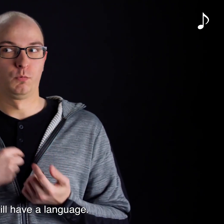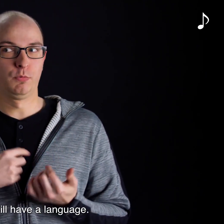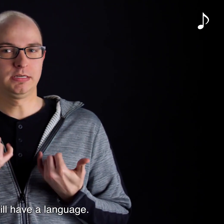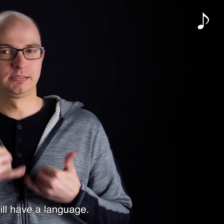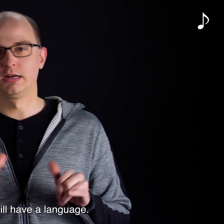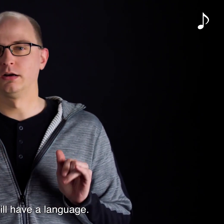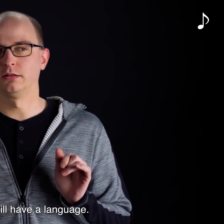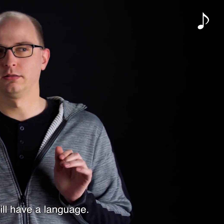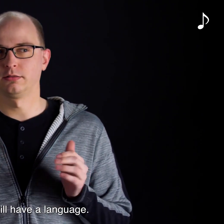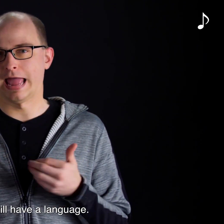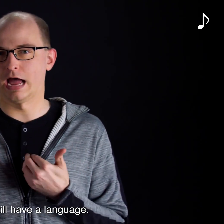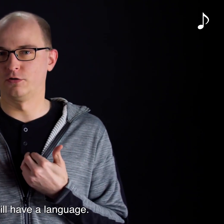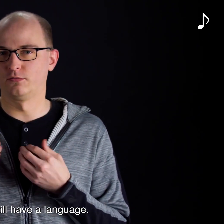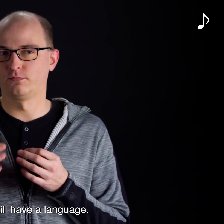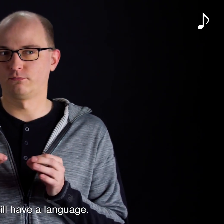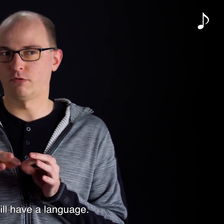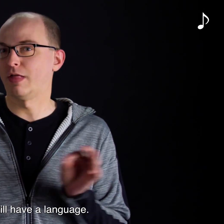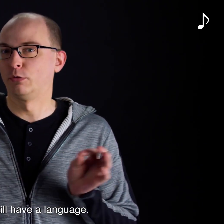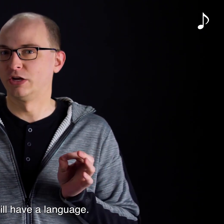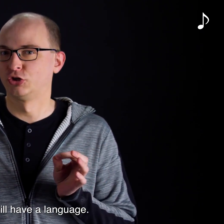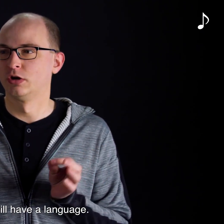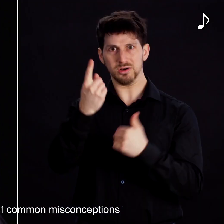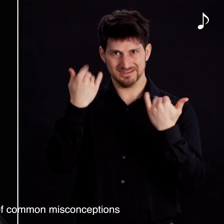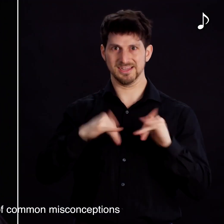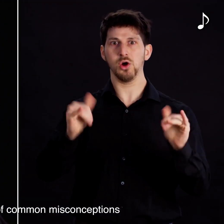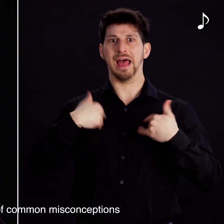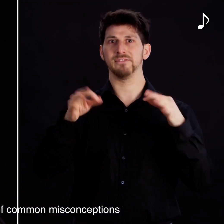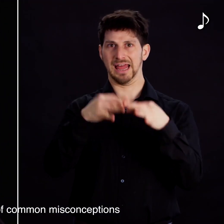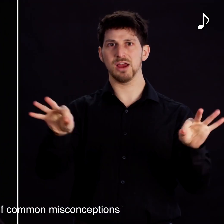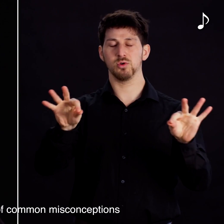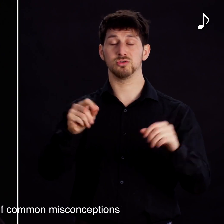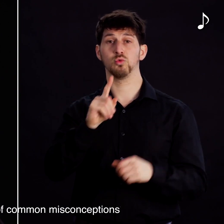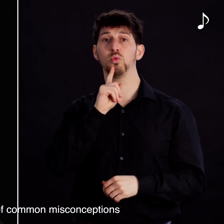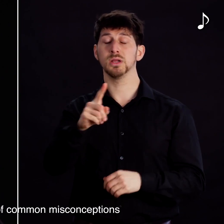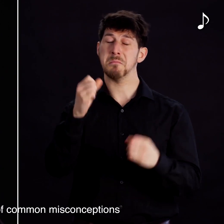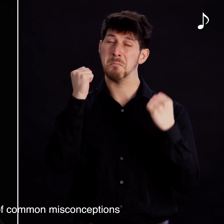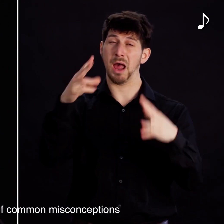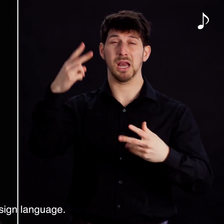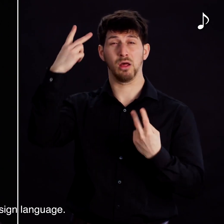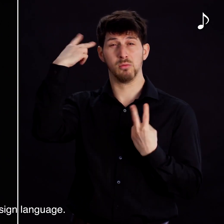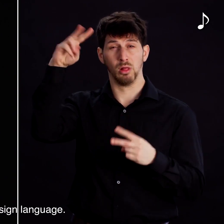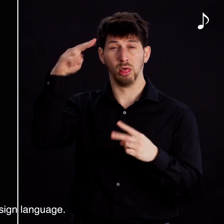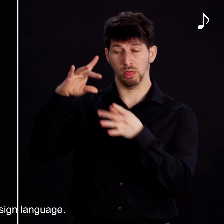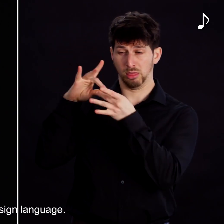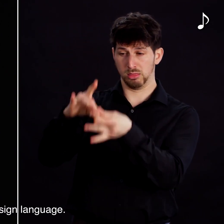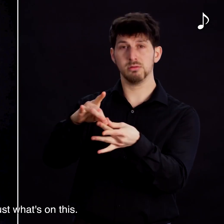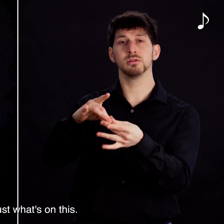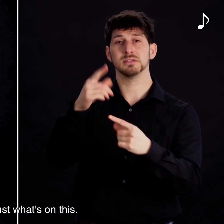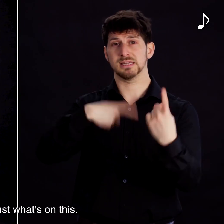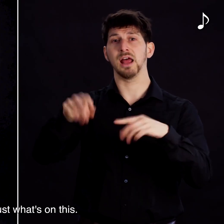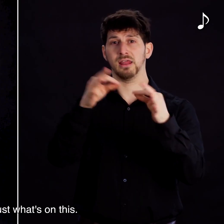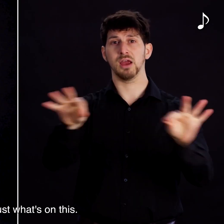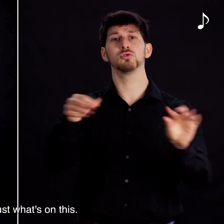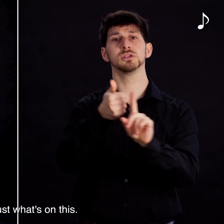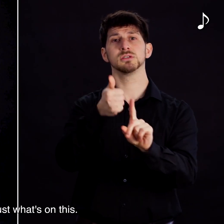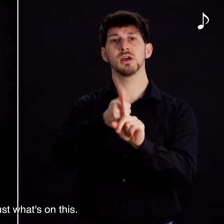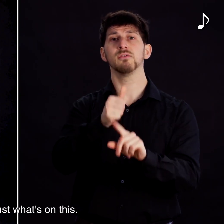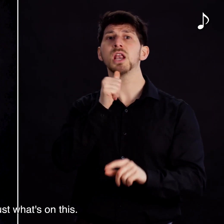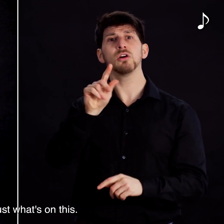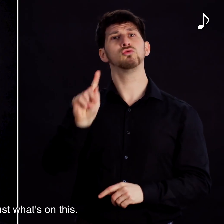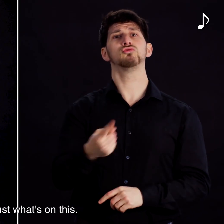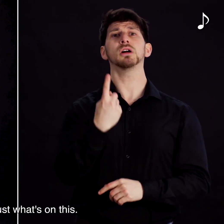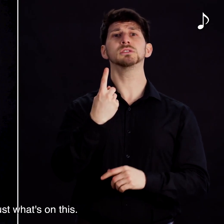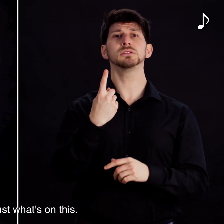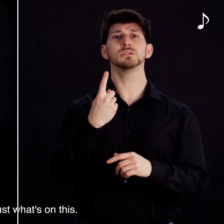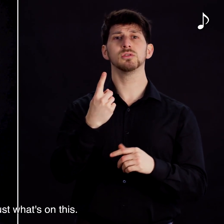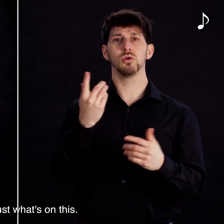everyone, we would still have a language. There's a bunch of common misconceptions about sign language. It is not just